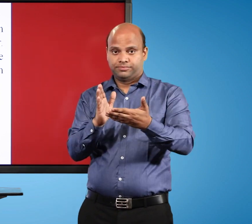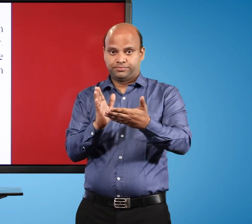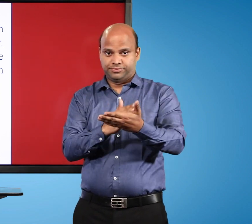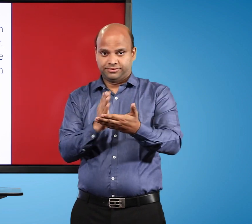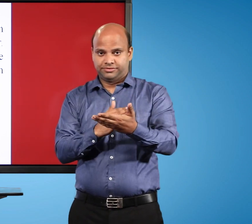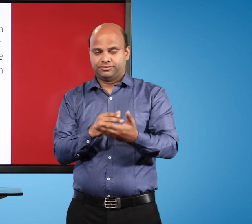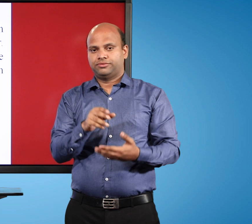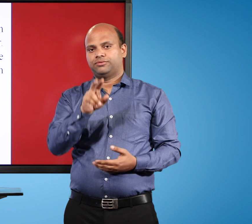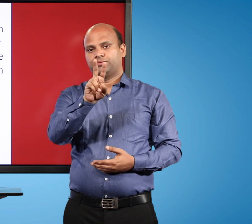Page 29.